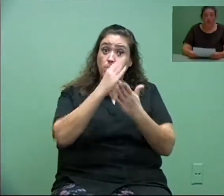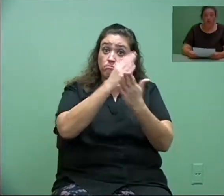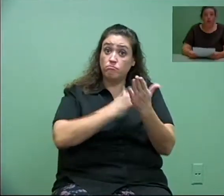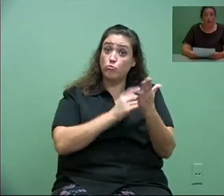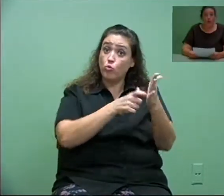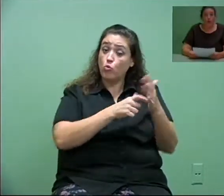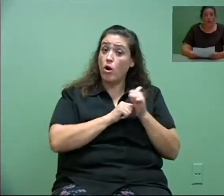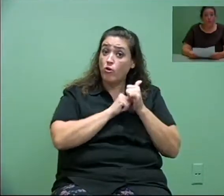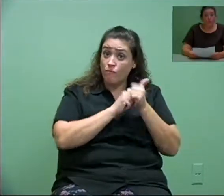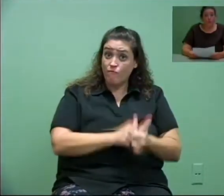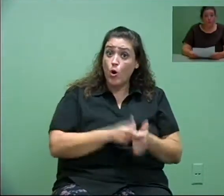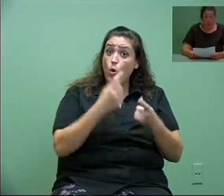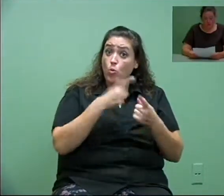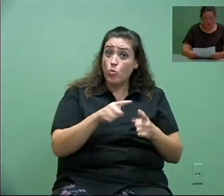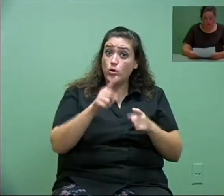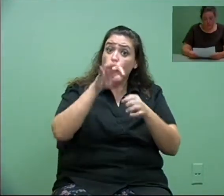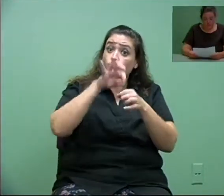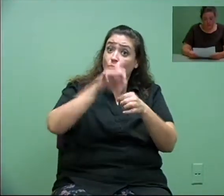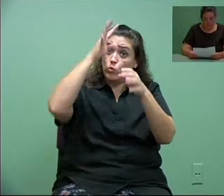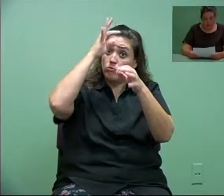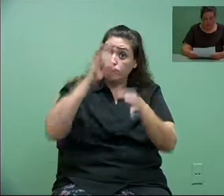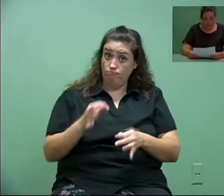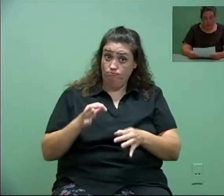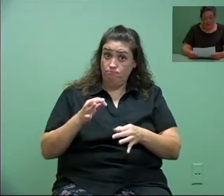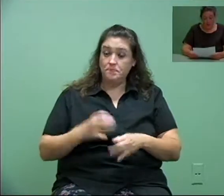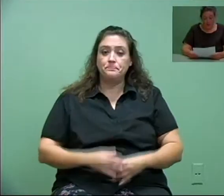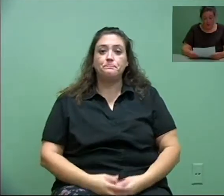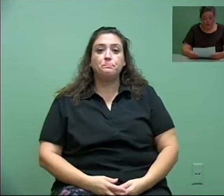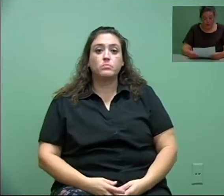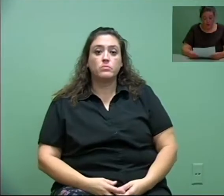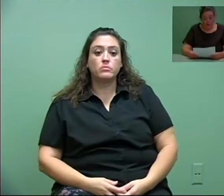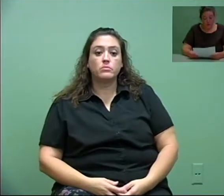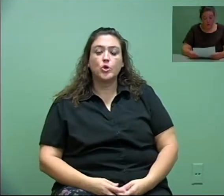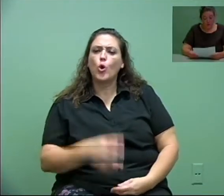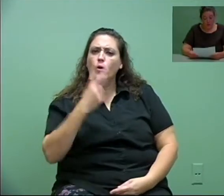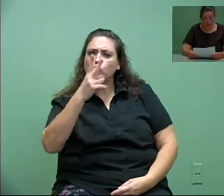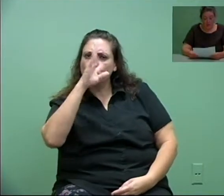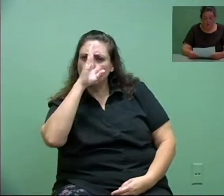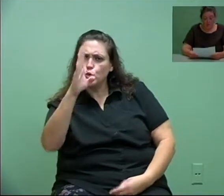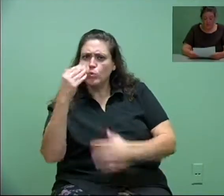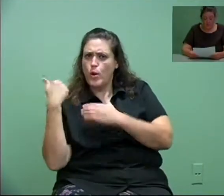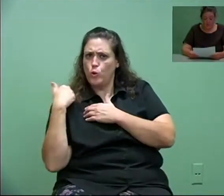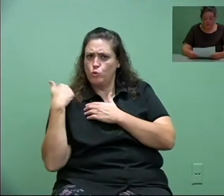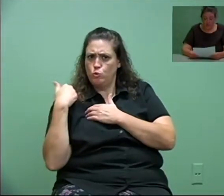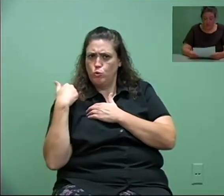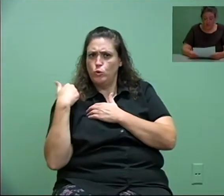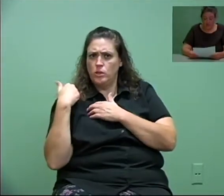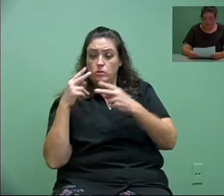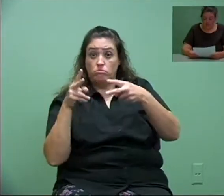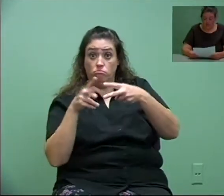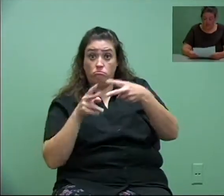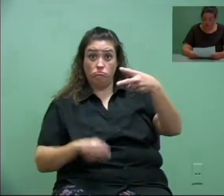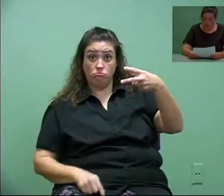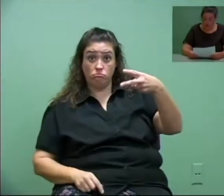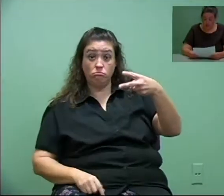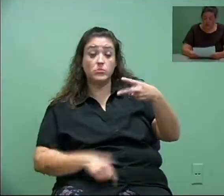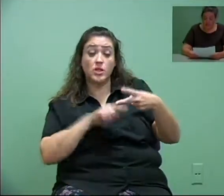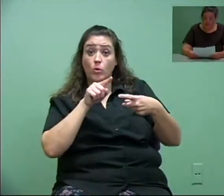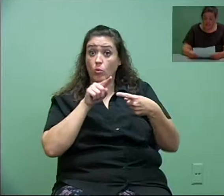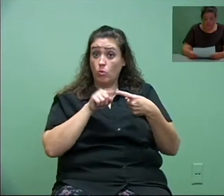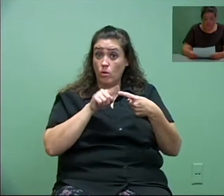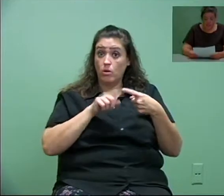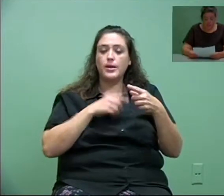case. You have two main duties as jurors. The first is to decide from the evidence what the facts